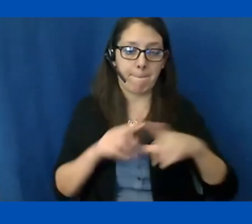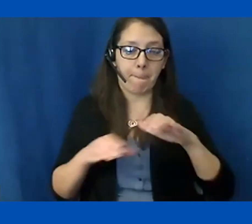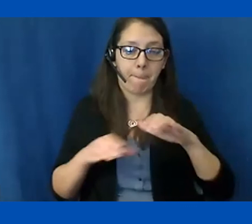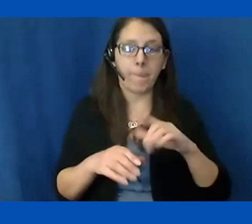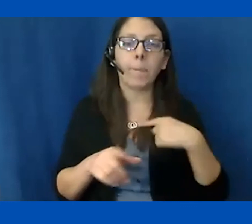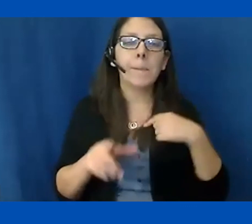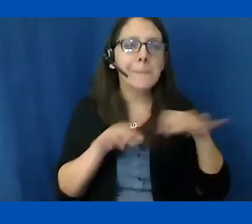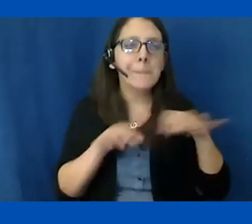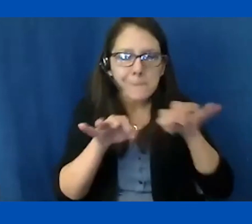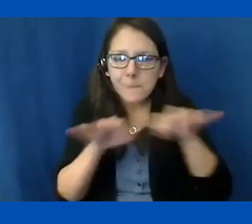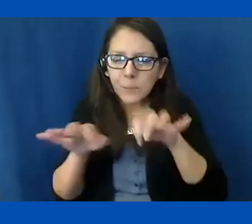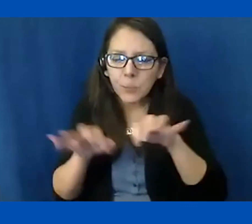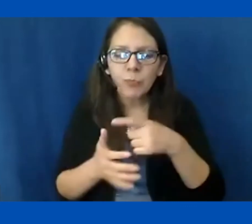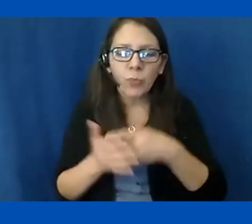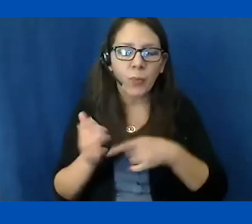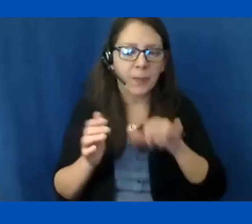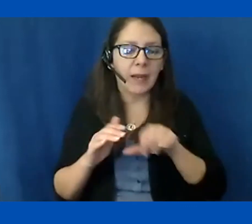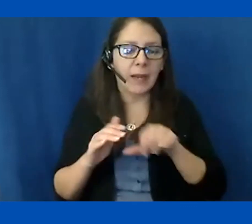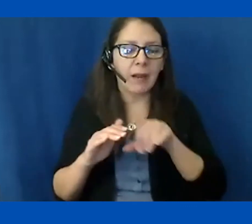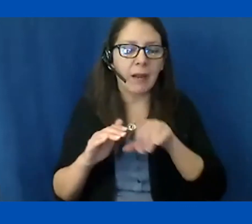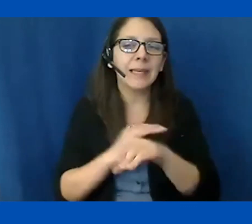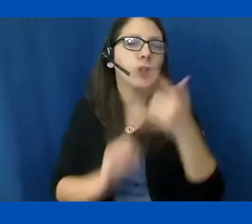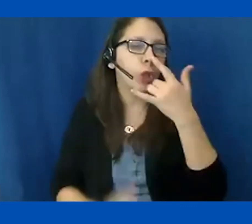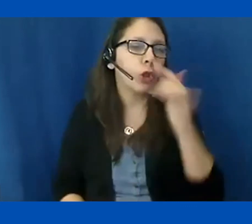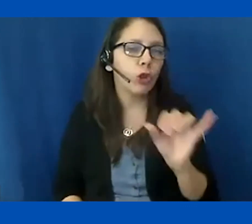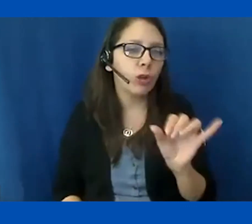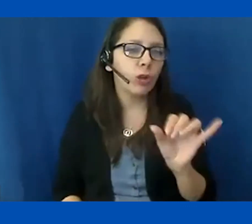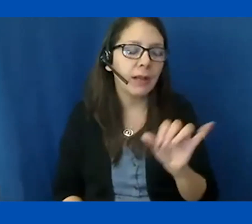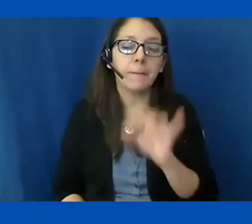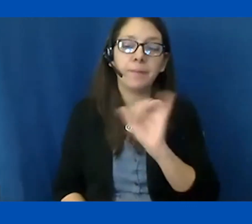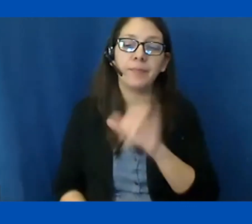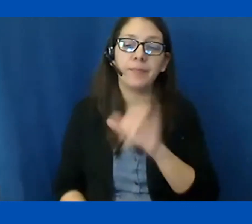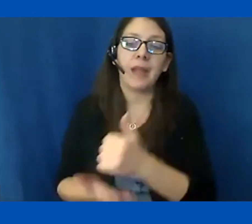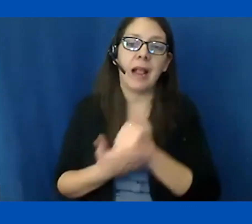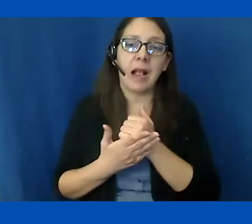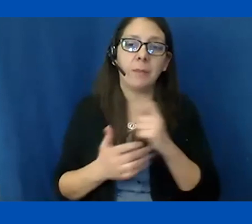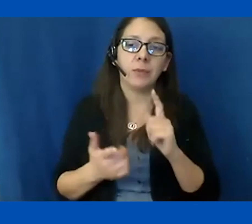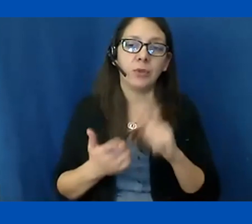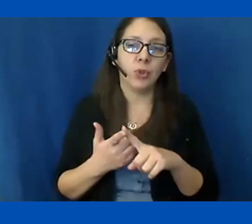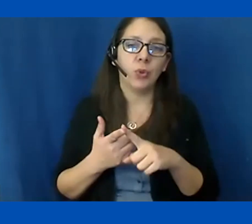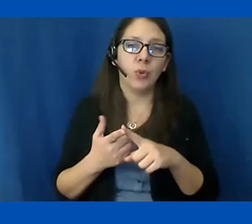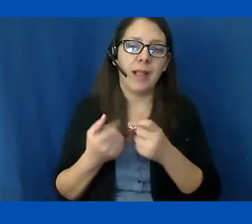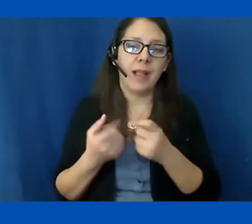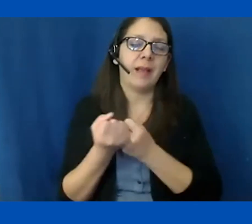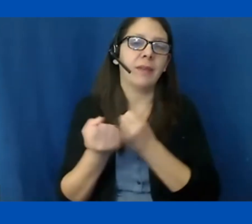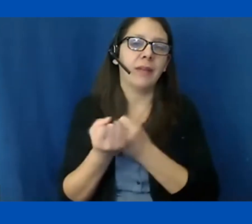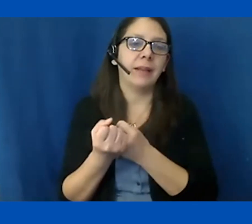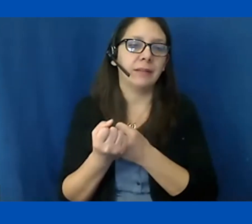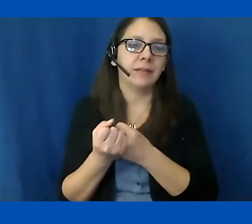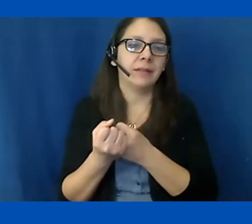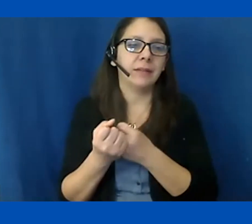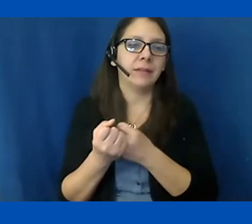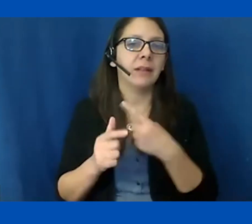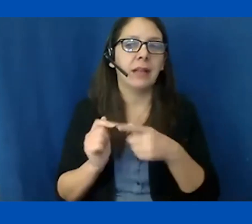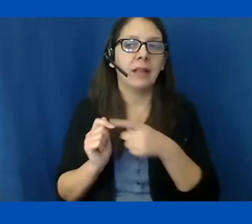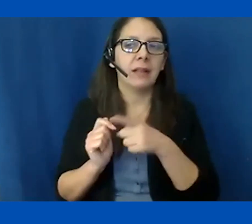people what the accommodation is going to look like. And that really helps to advocate, because then they don't feel like they're on the hook for trying to figure